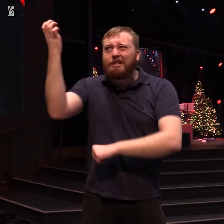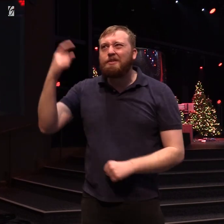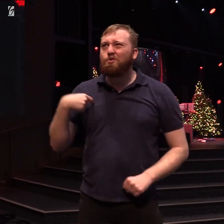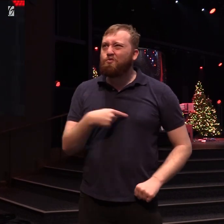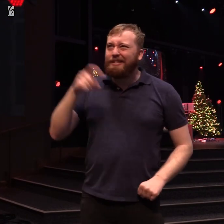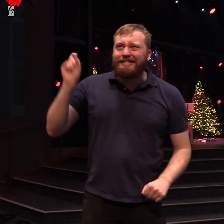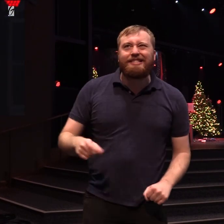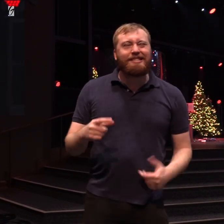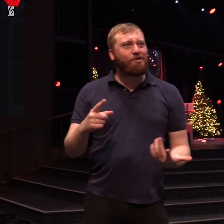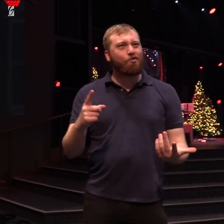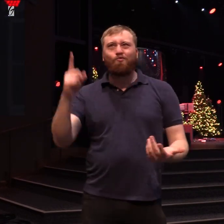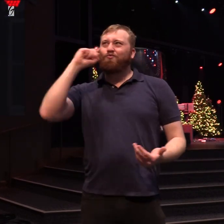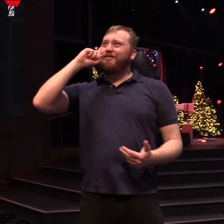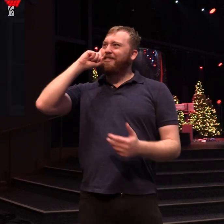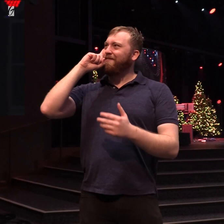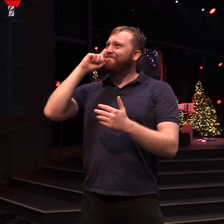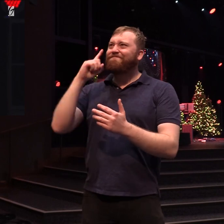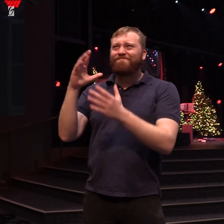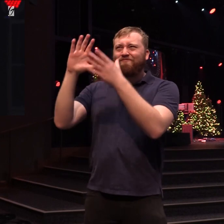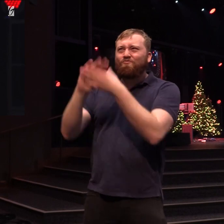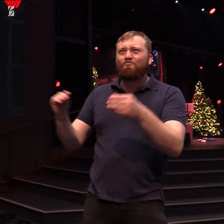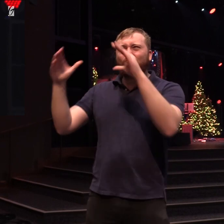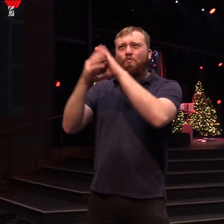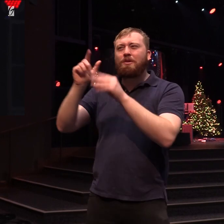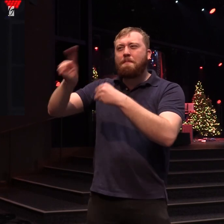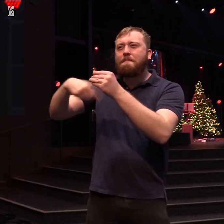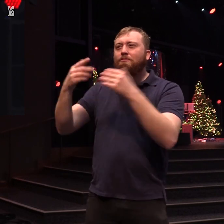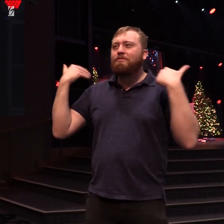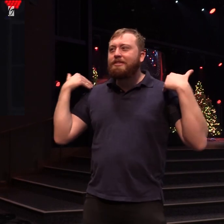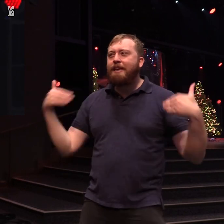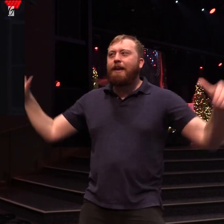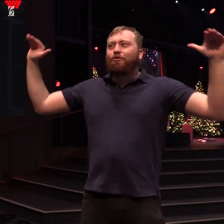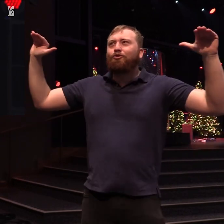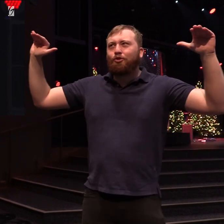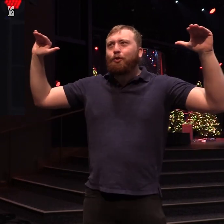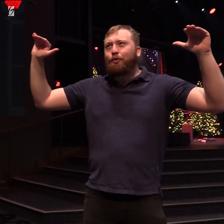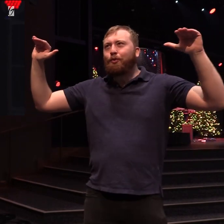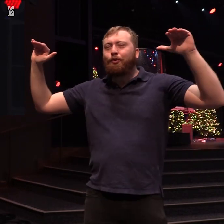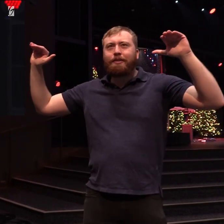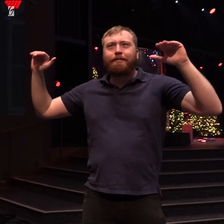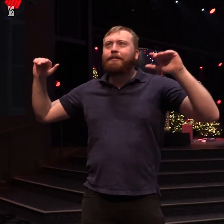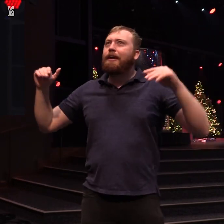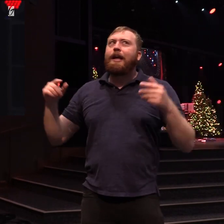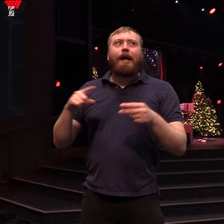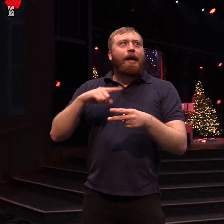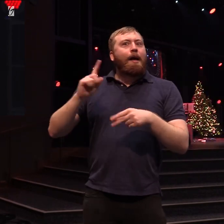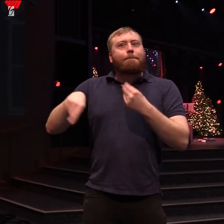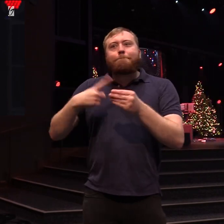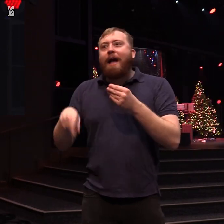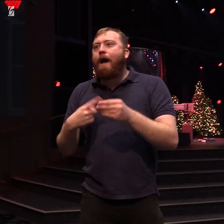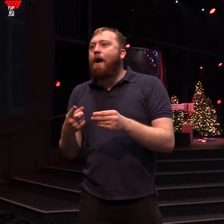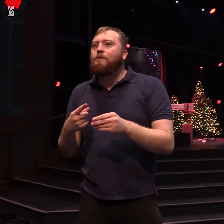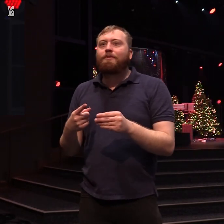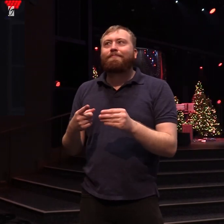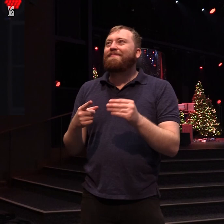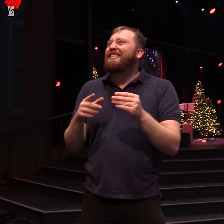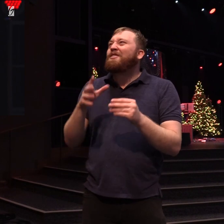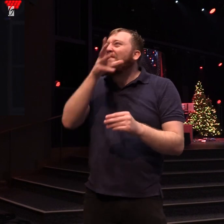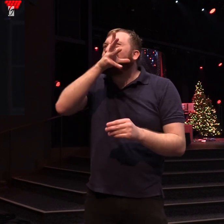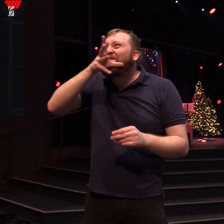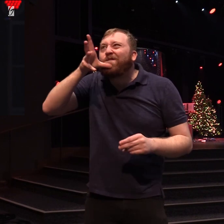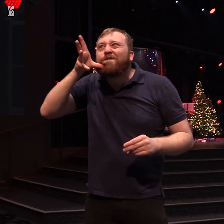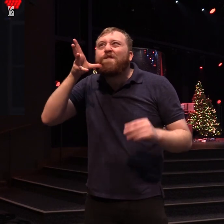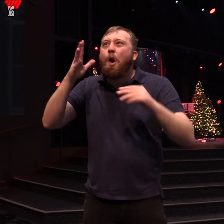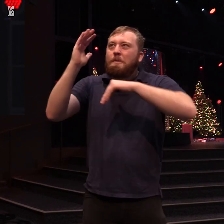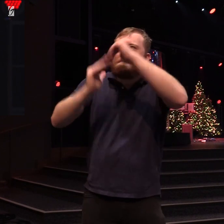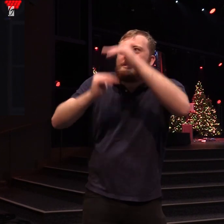story. We need to hear the story about the angels singing. We need to hear the story about the baby in the manger. We need to